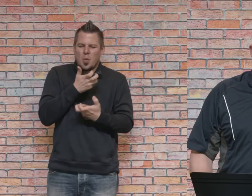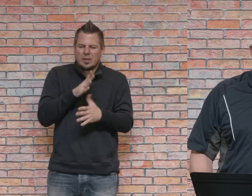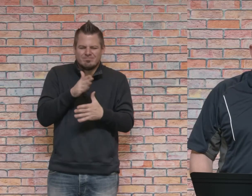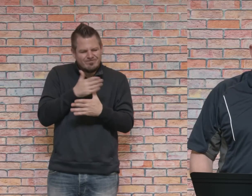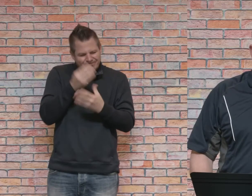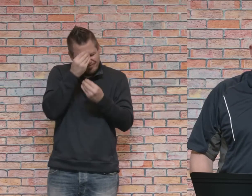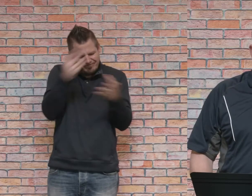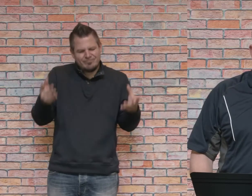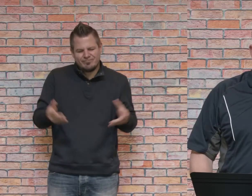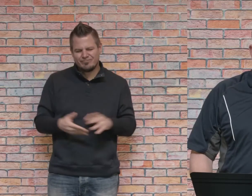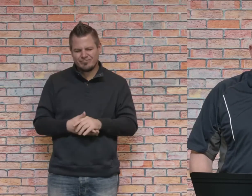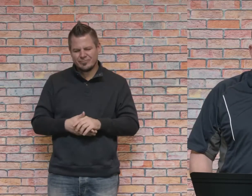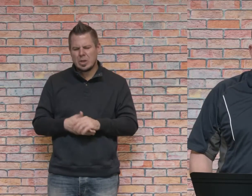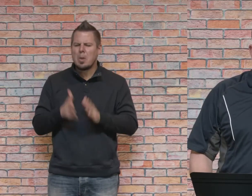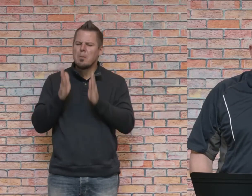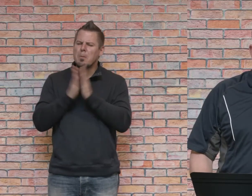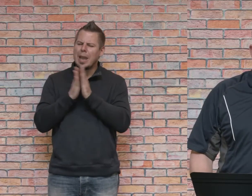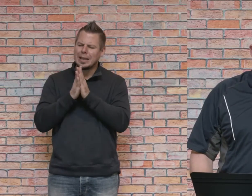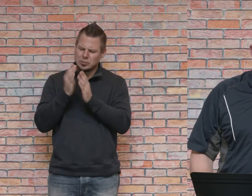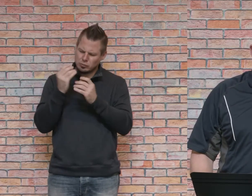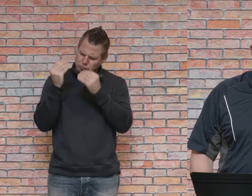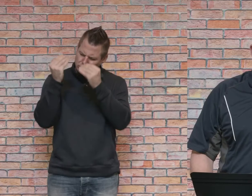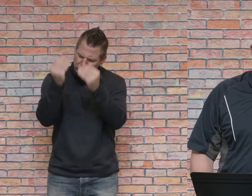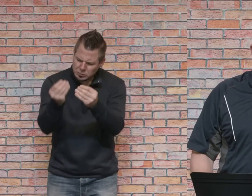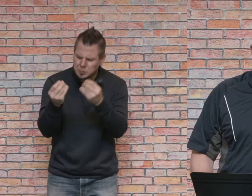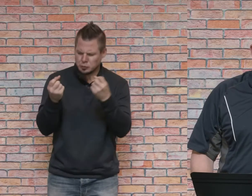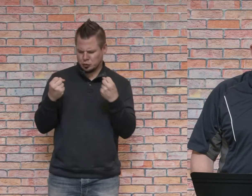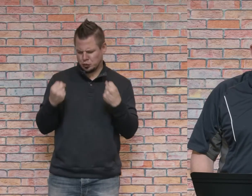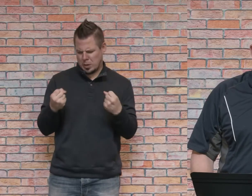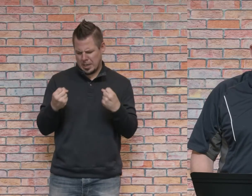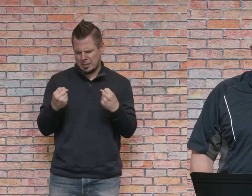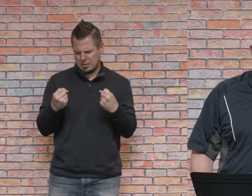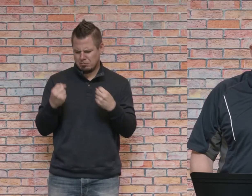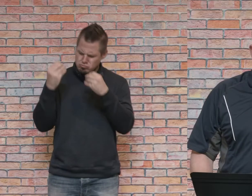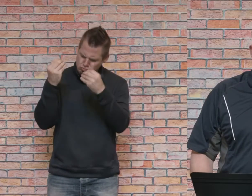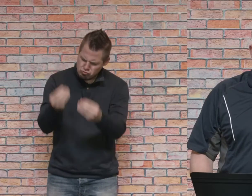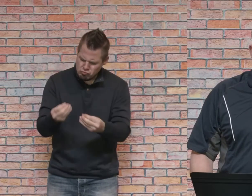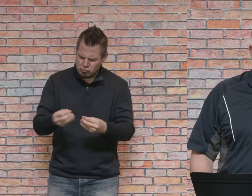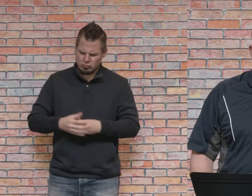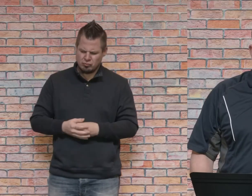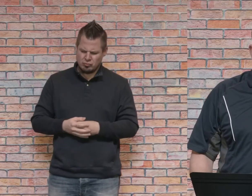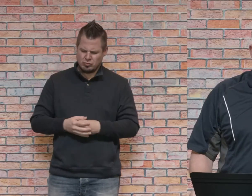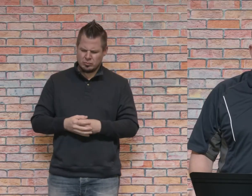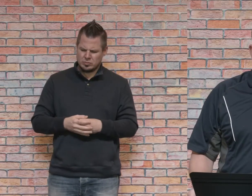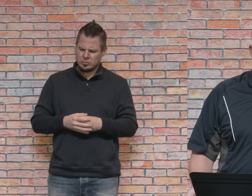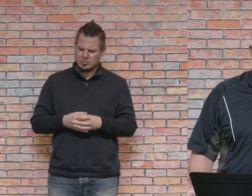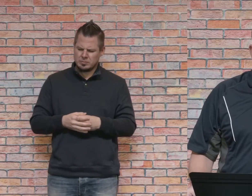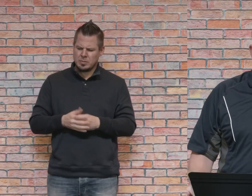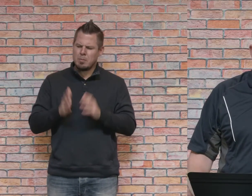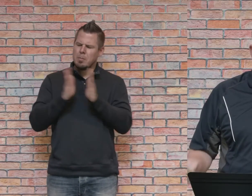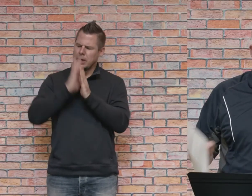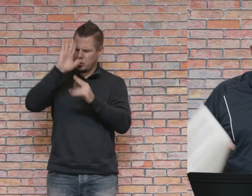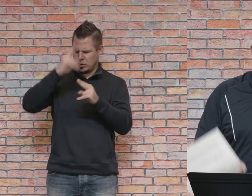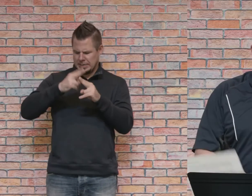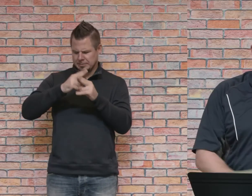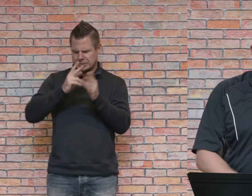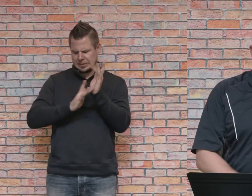boldness and the encouragement to share. And I ask this in your precious